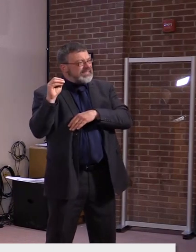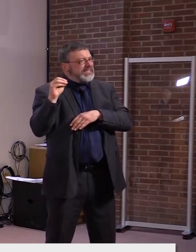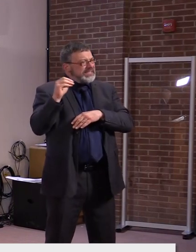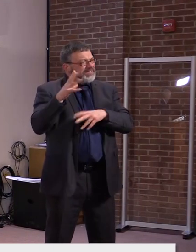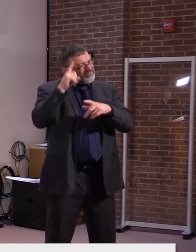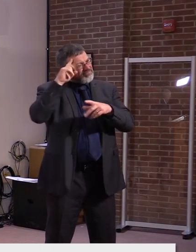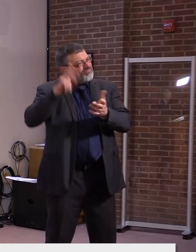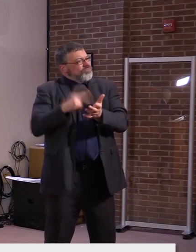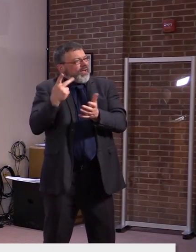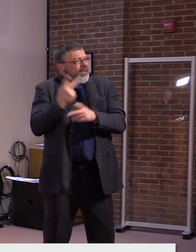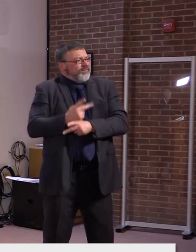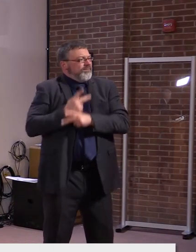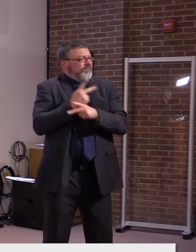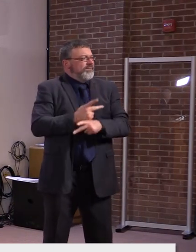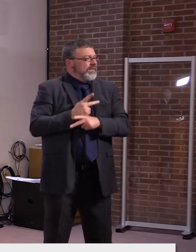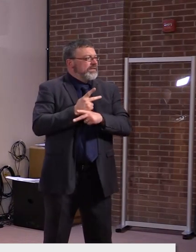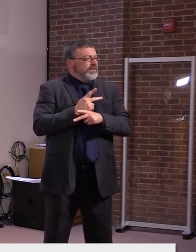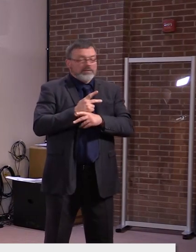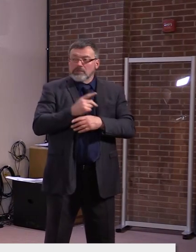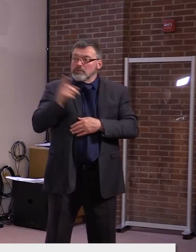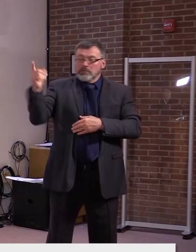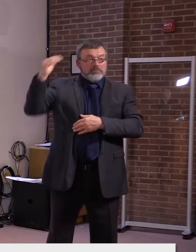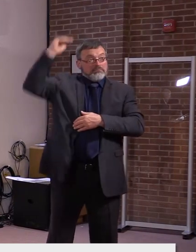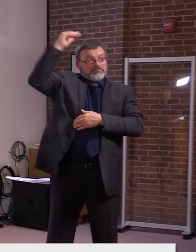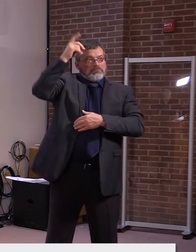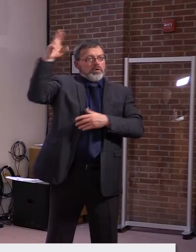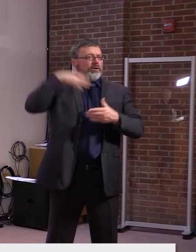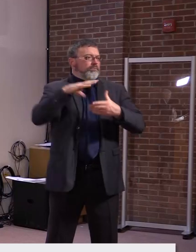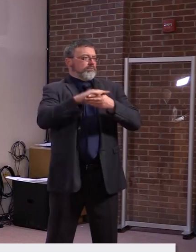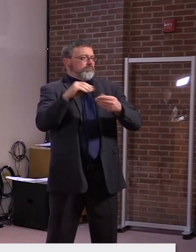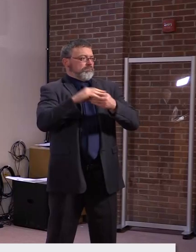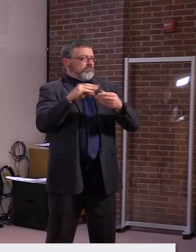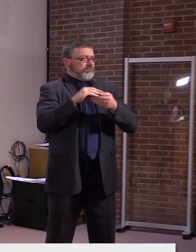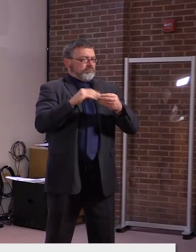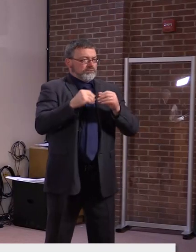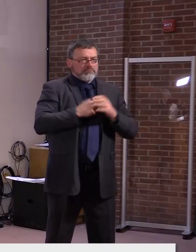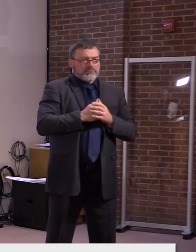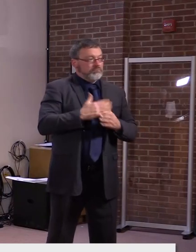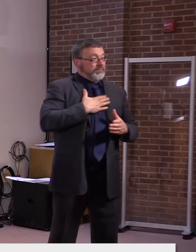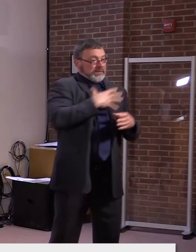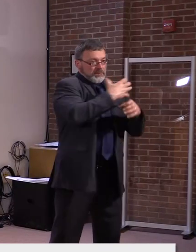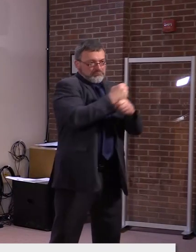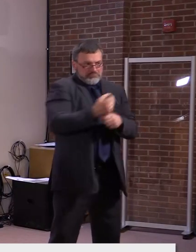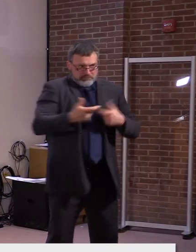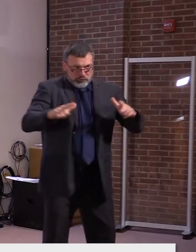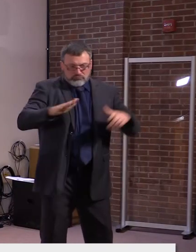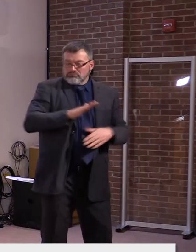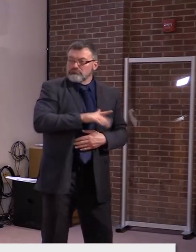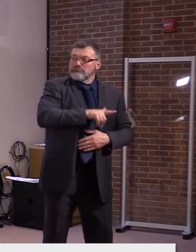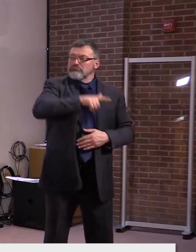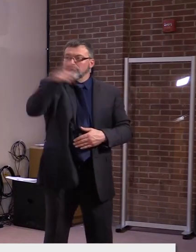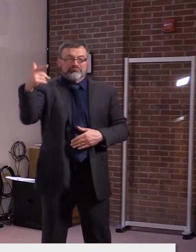Levine will have more to say on this, so now I'll turn it over to him for a health update.